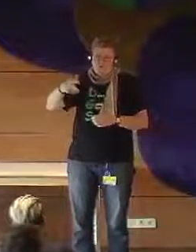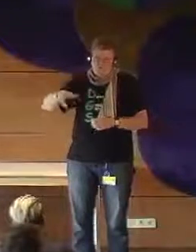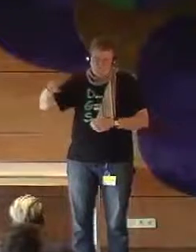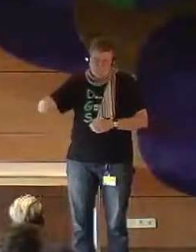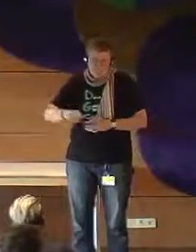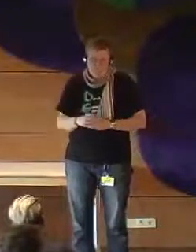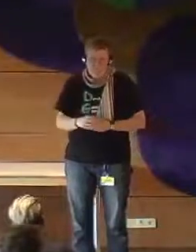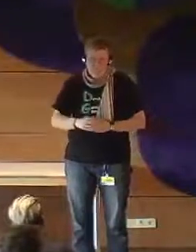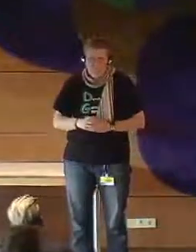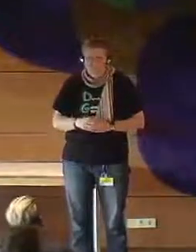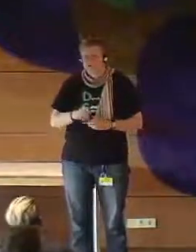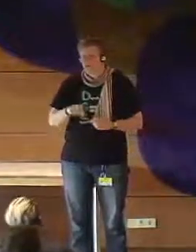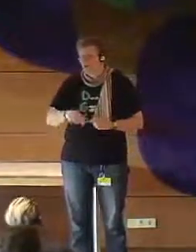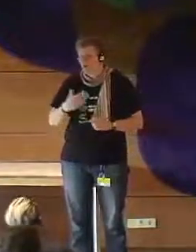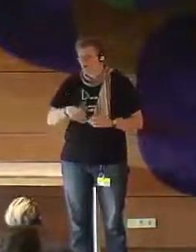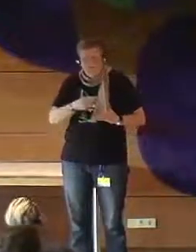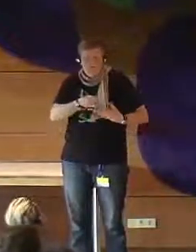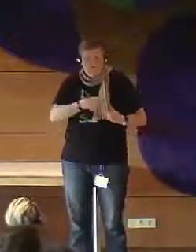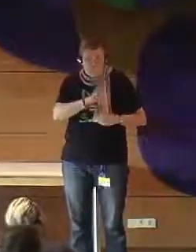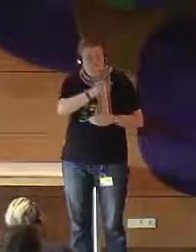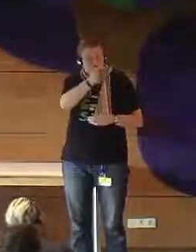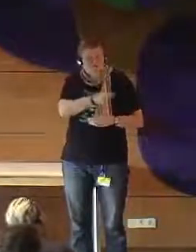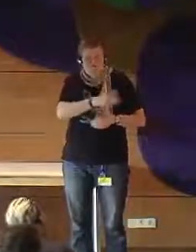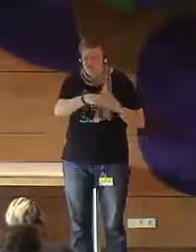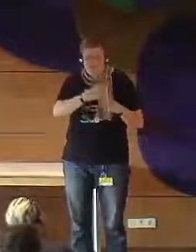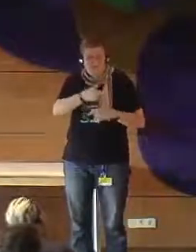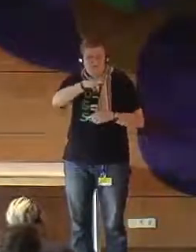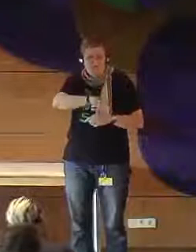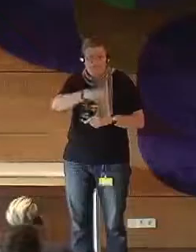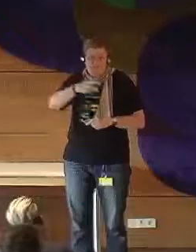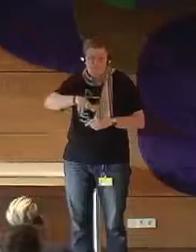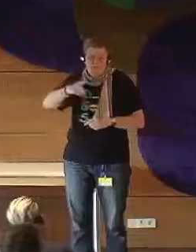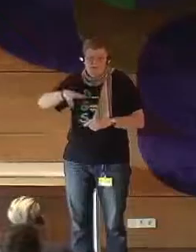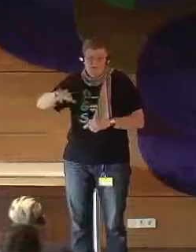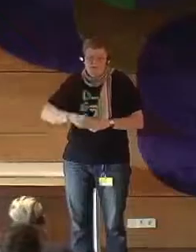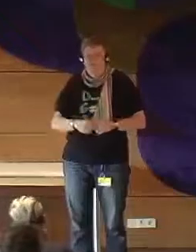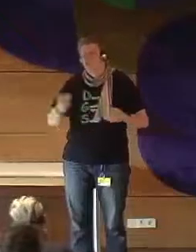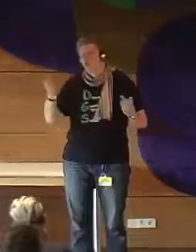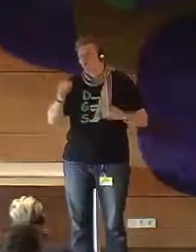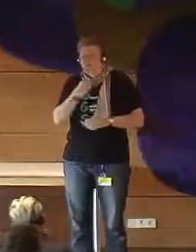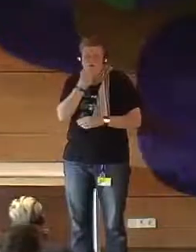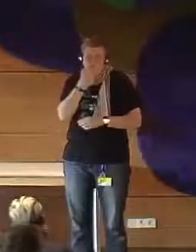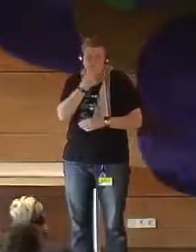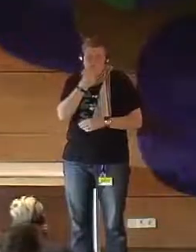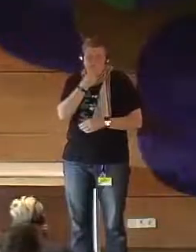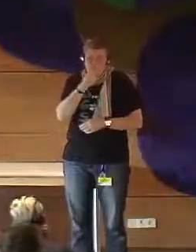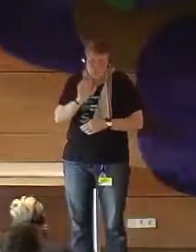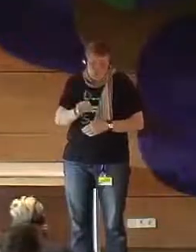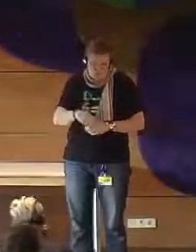injection. You can have oral, you can have patch, or you can have